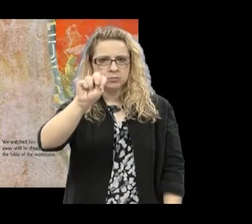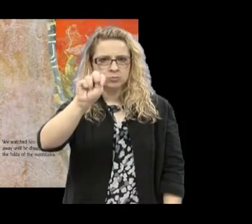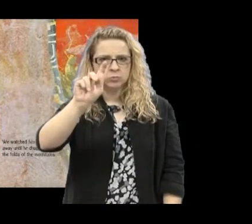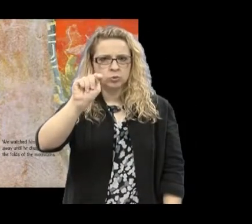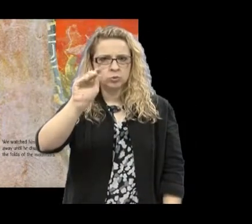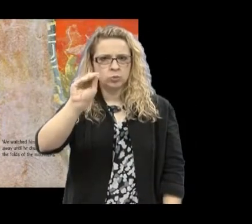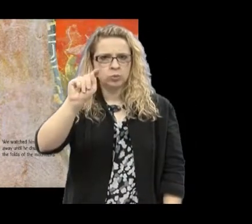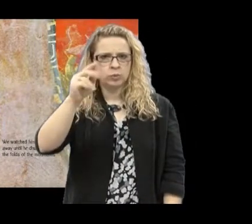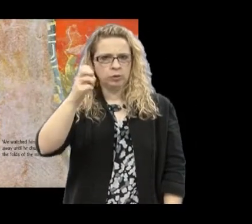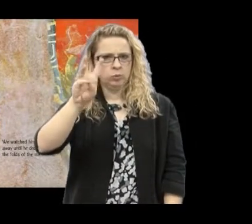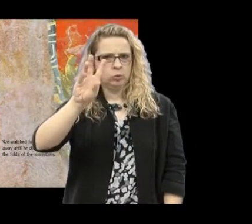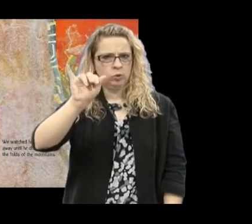said.